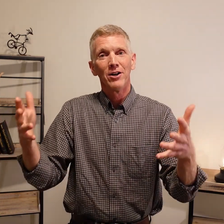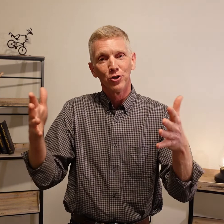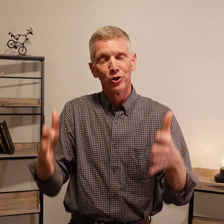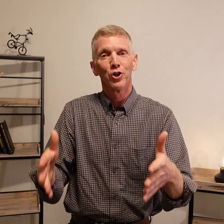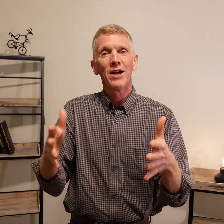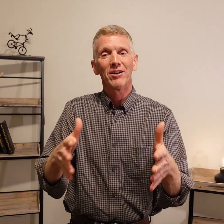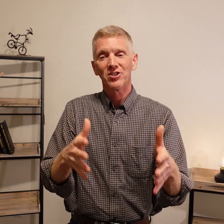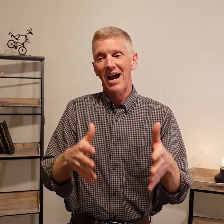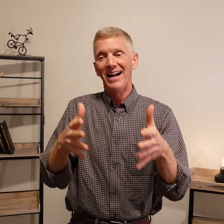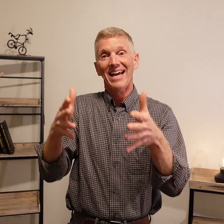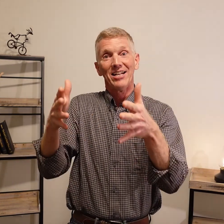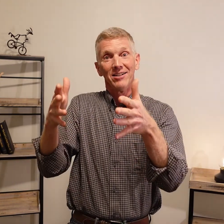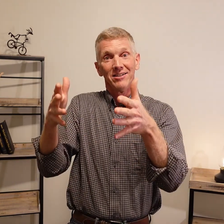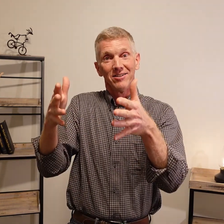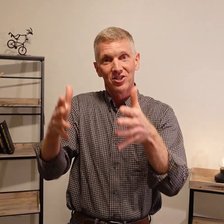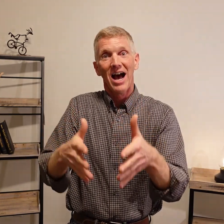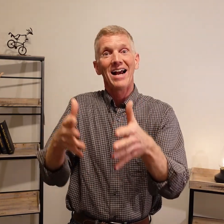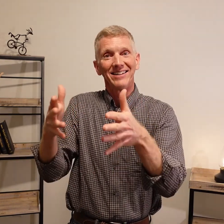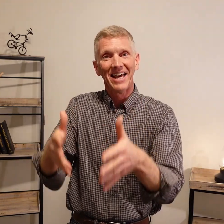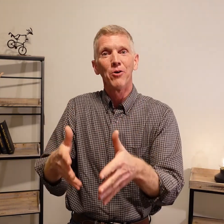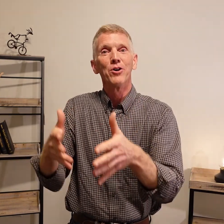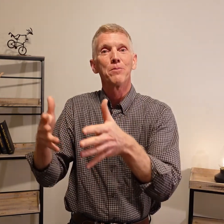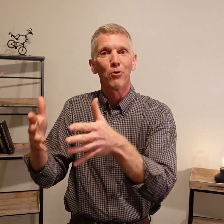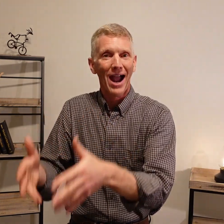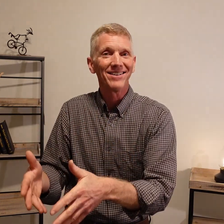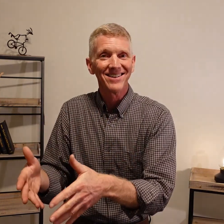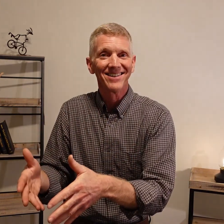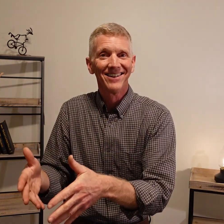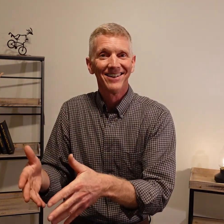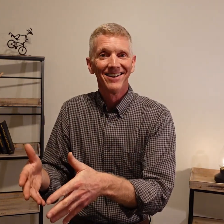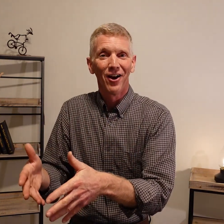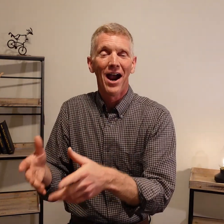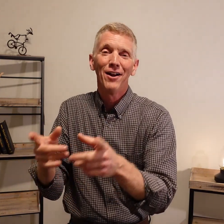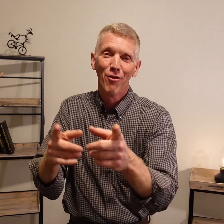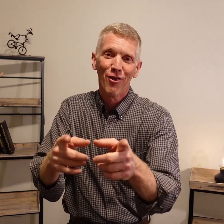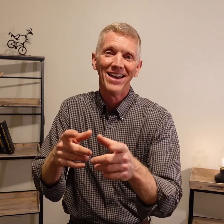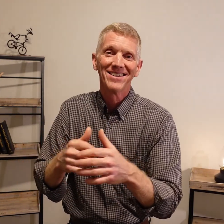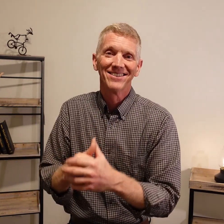right, learn how to sign and sign language practice. All right? Thanks.